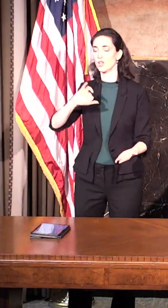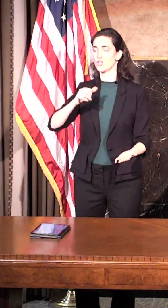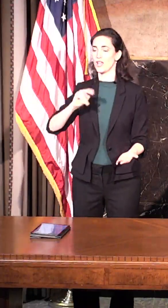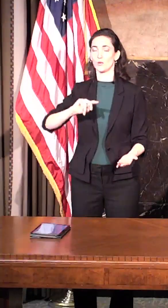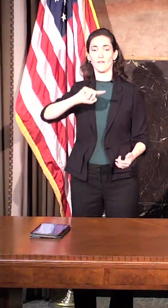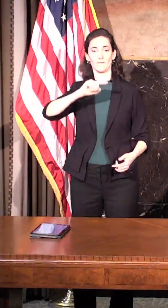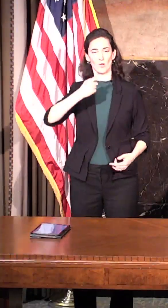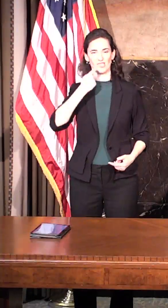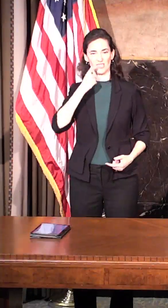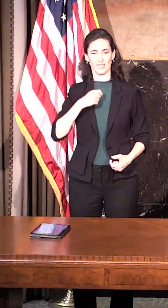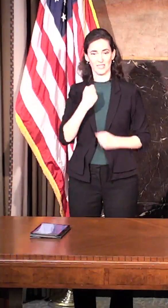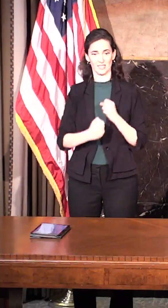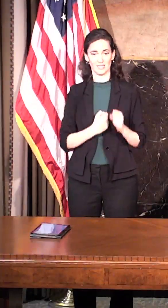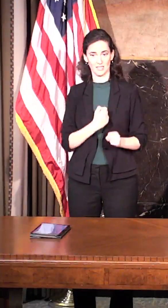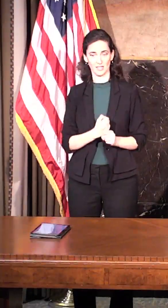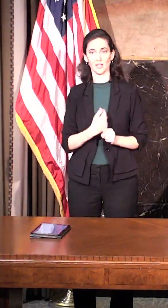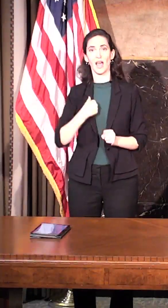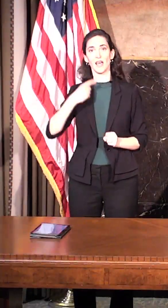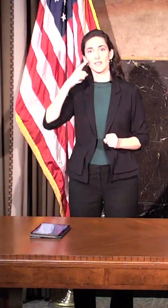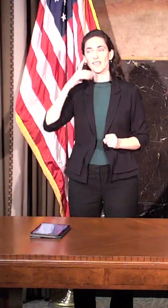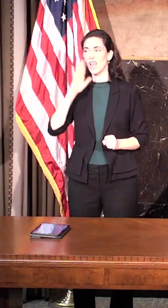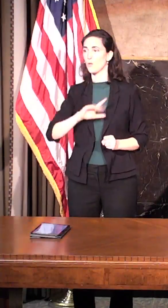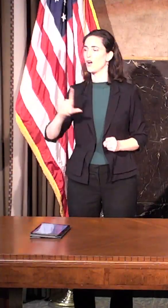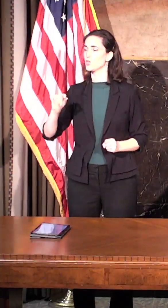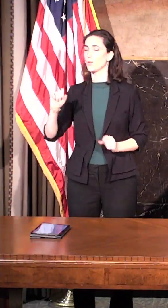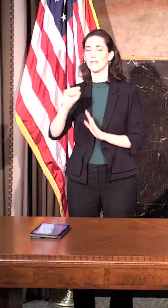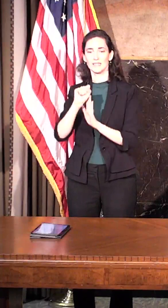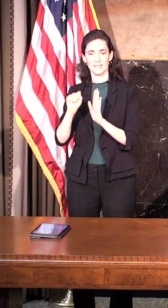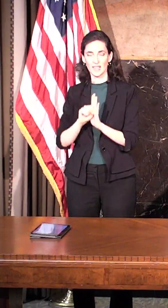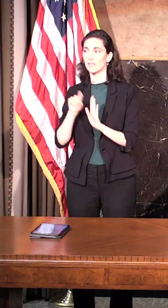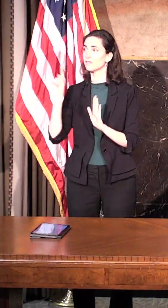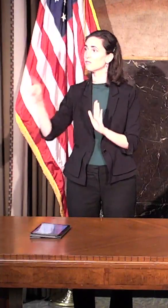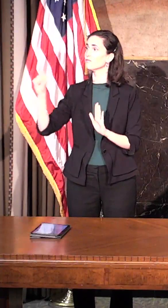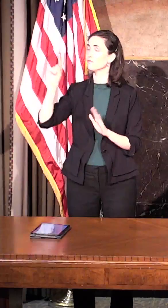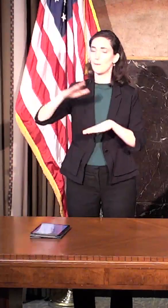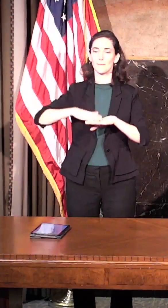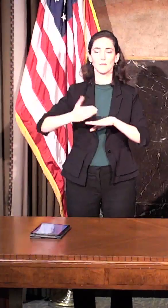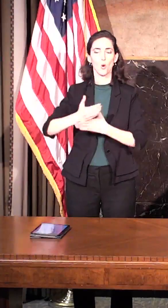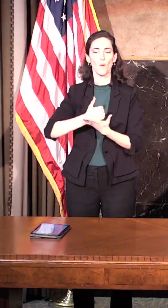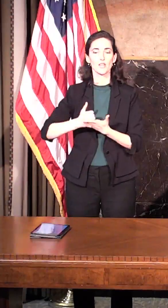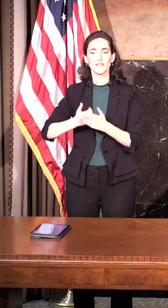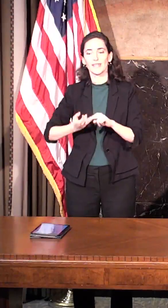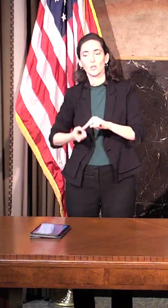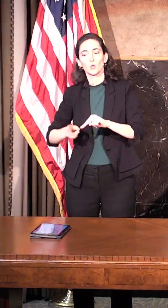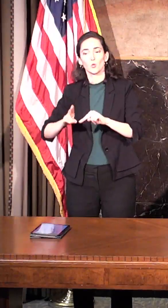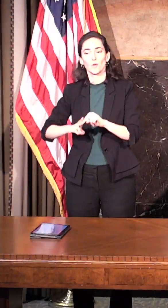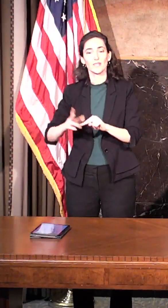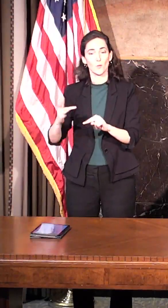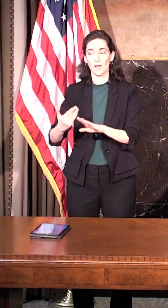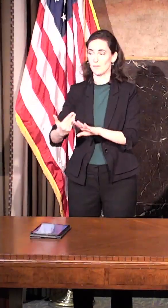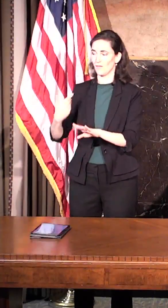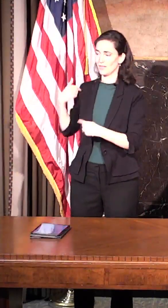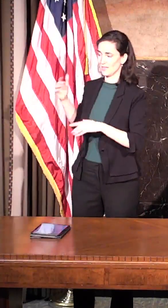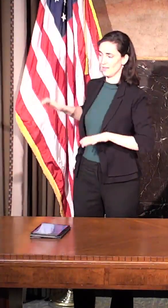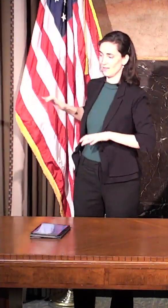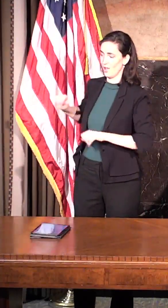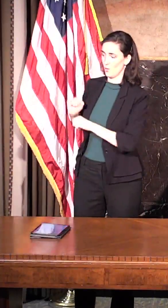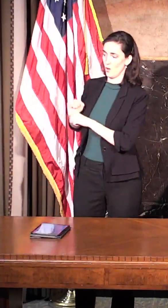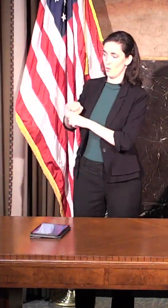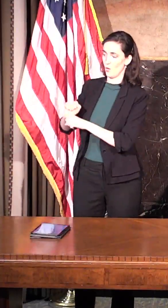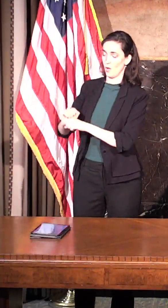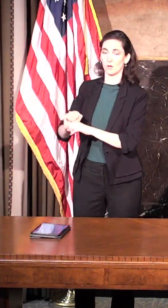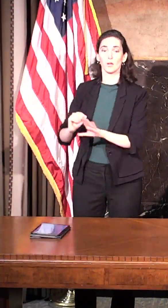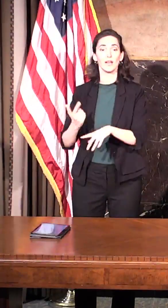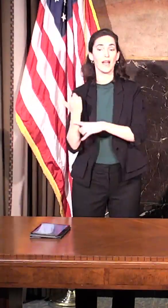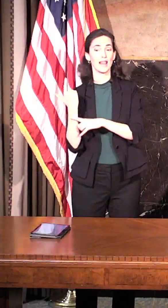January of this year. I think it was about 20 states started with an increase in the minimum wage because of work they had done previously. Just last